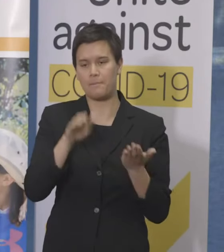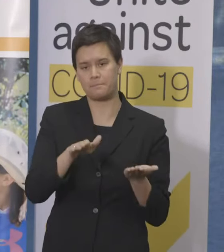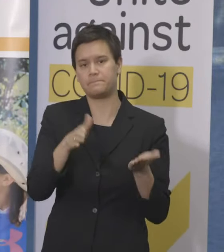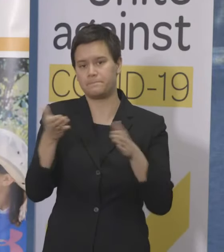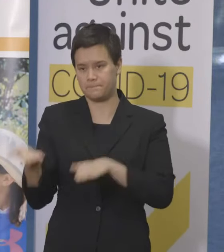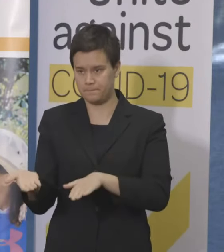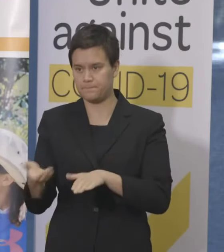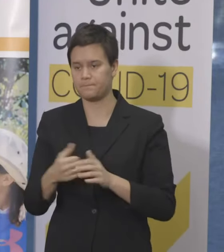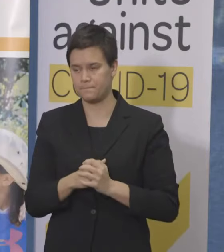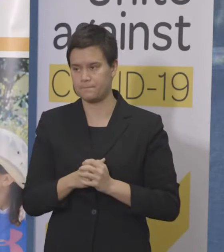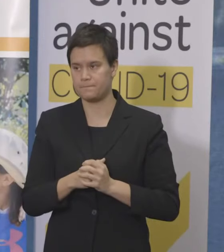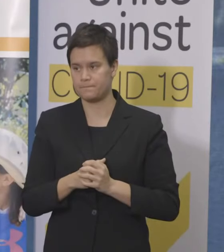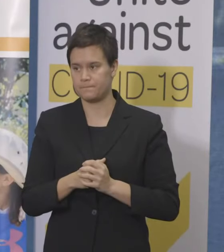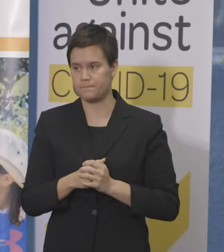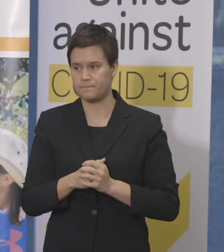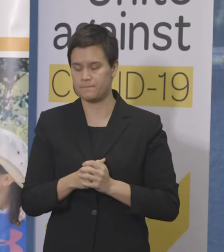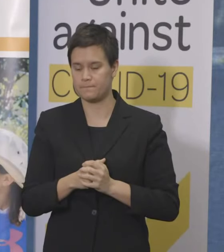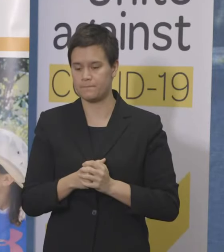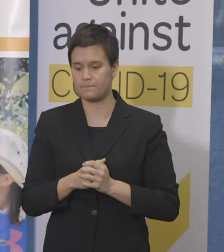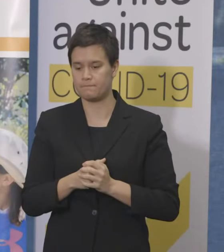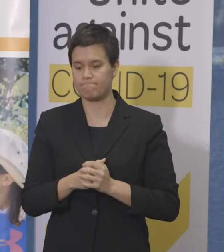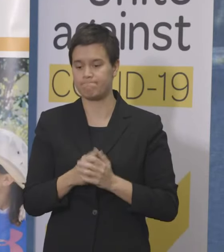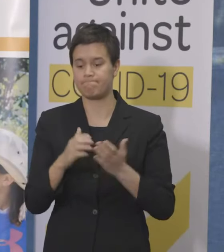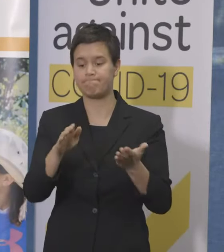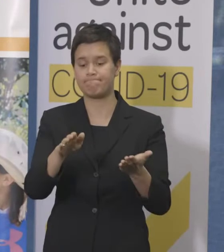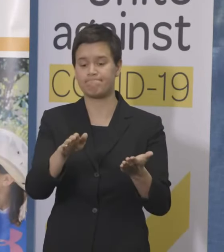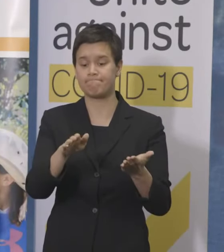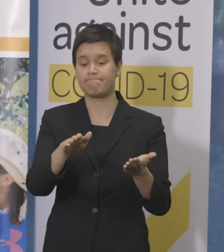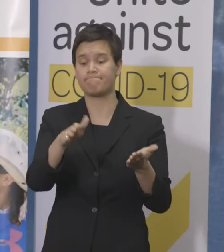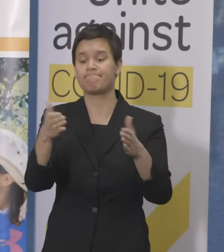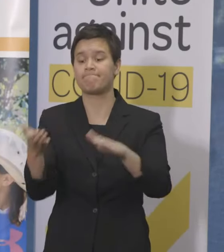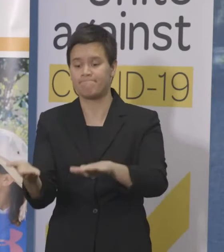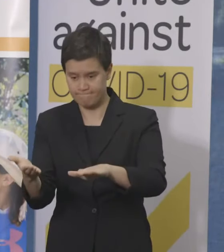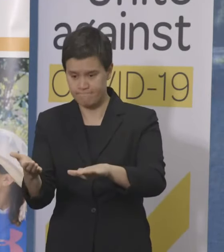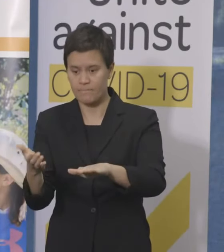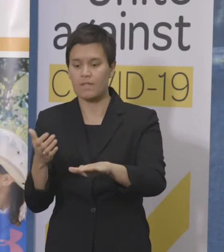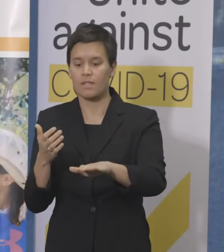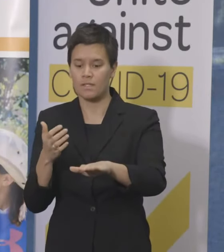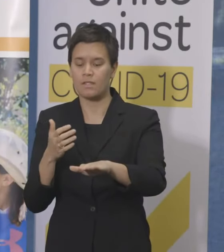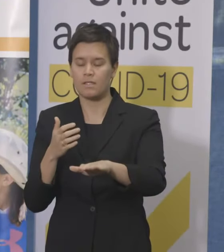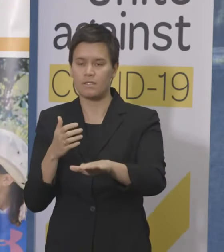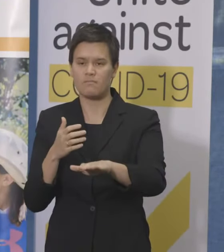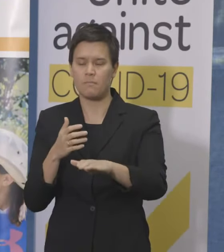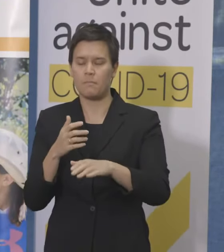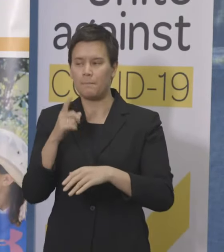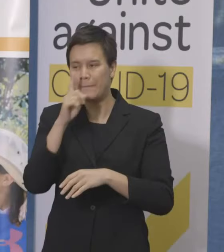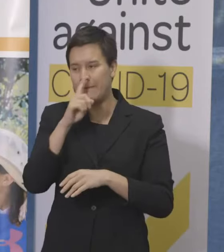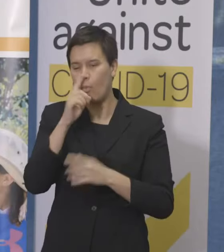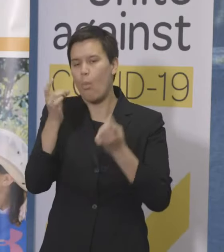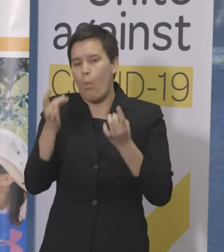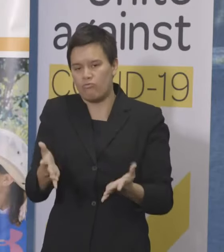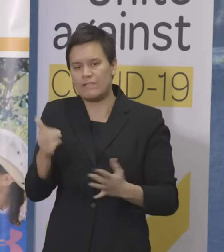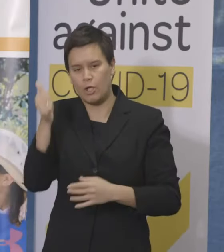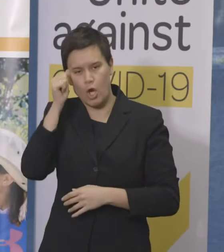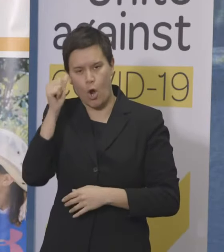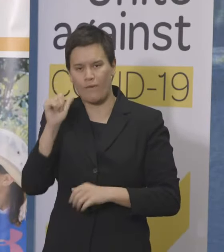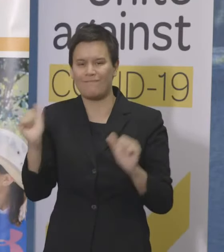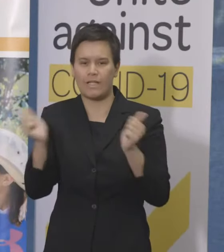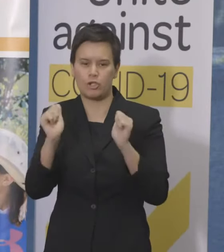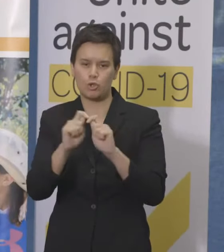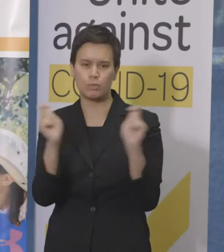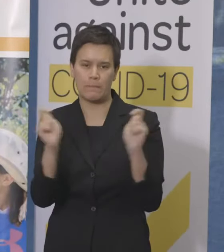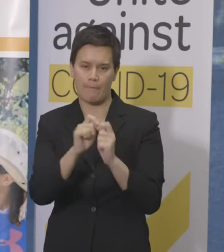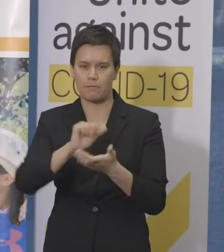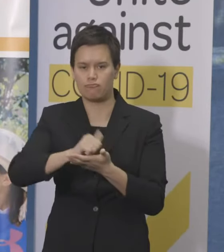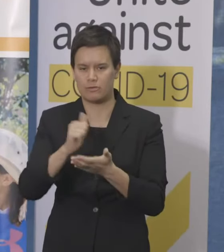some interviews with his whānau and iwi have already been reported in the media. So the man's whānau has asked us to tell the